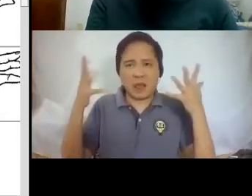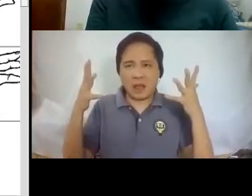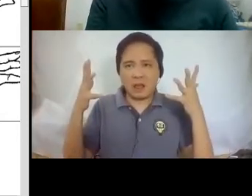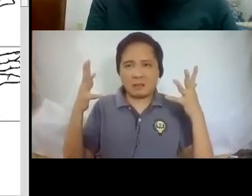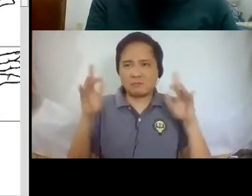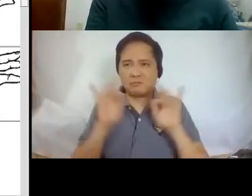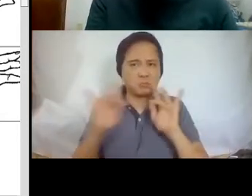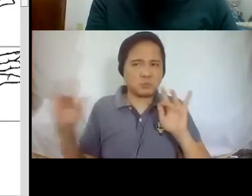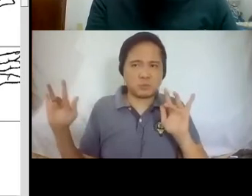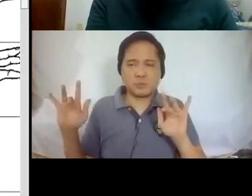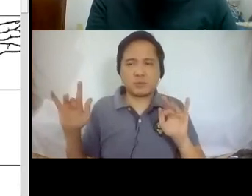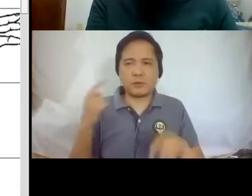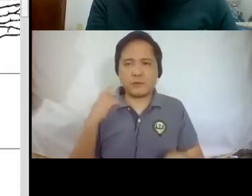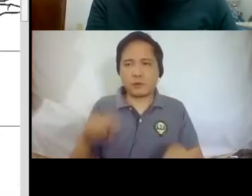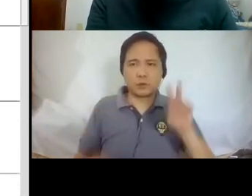okay?